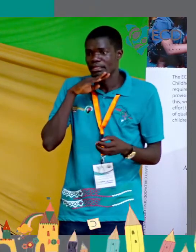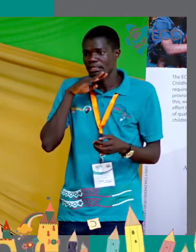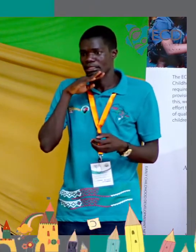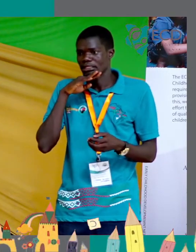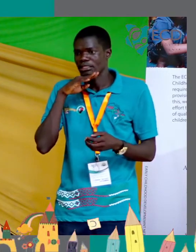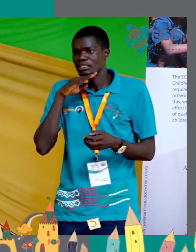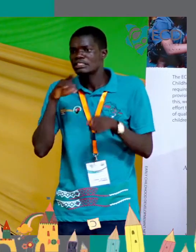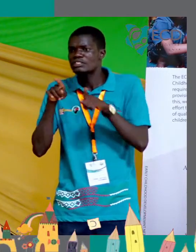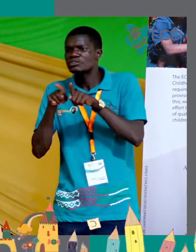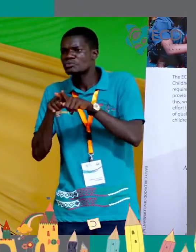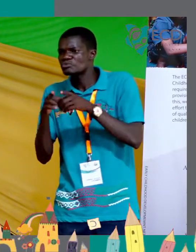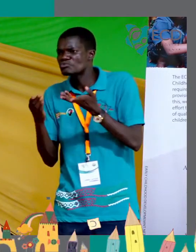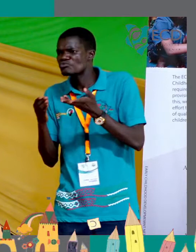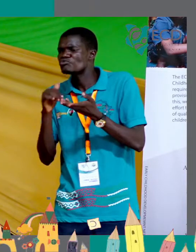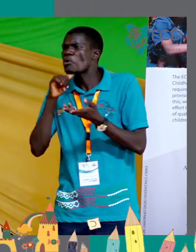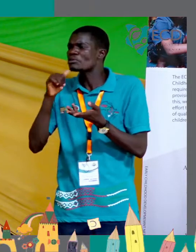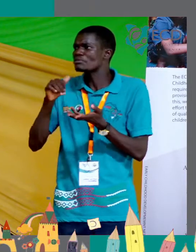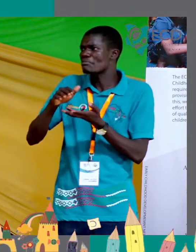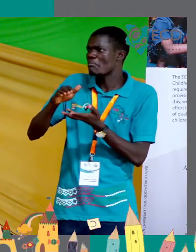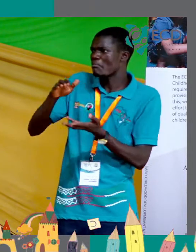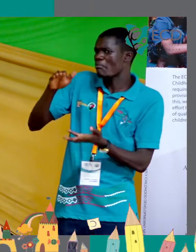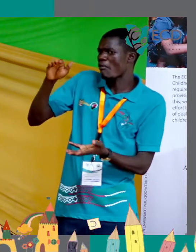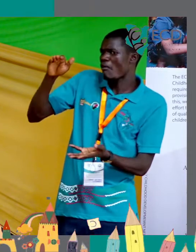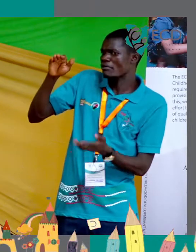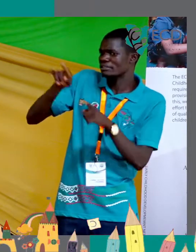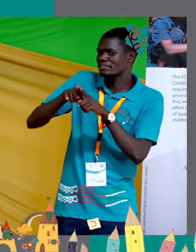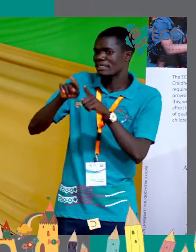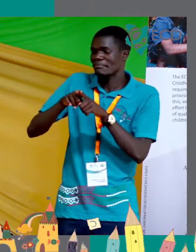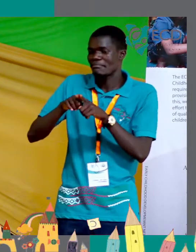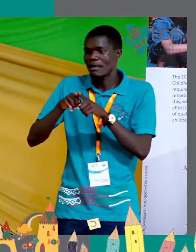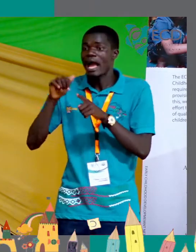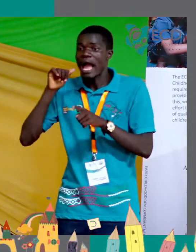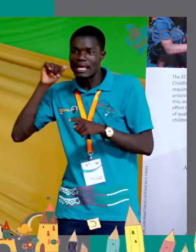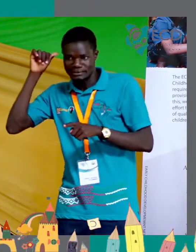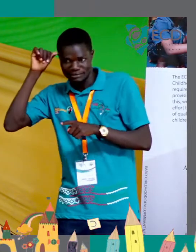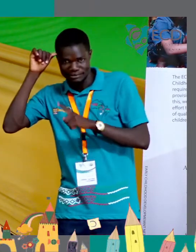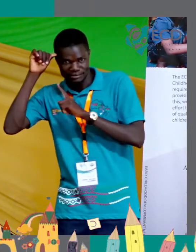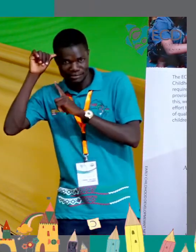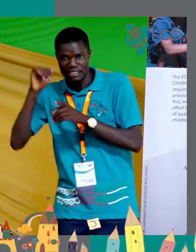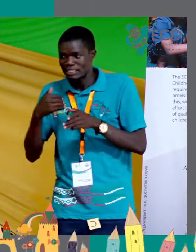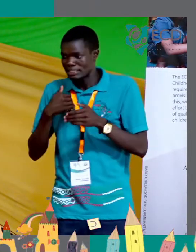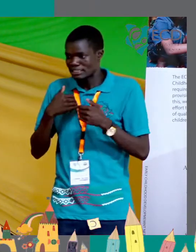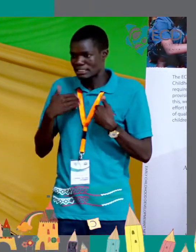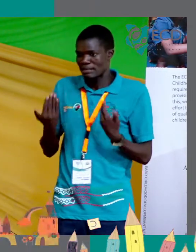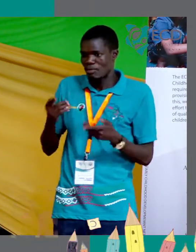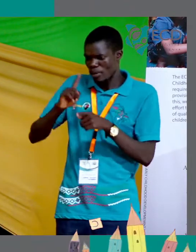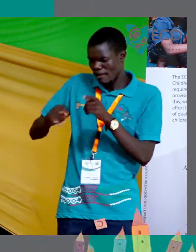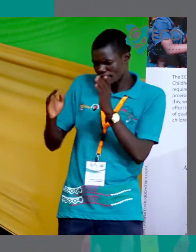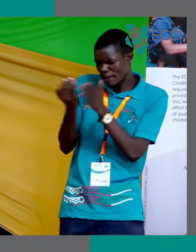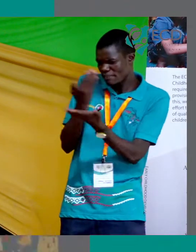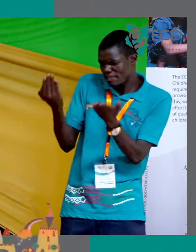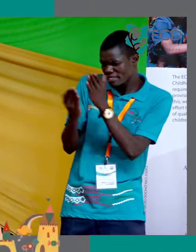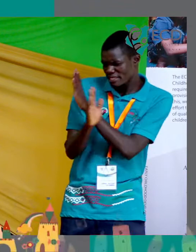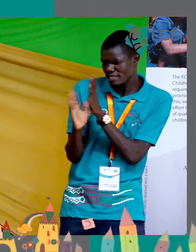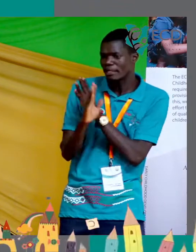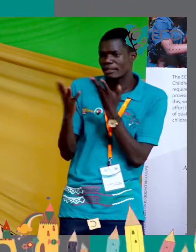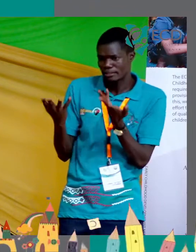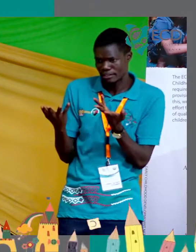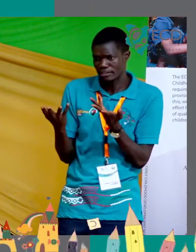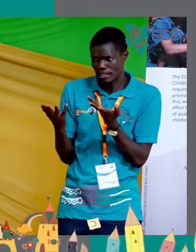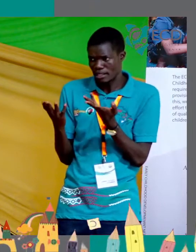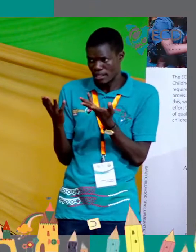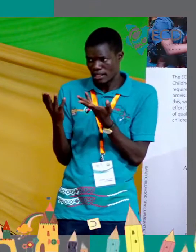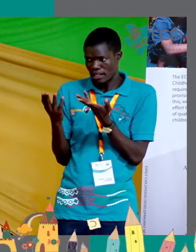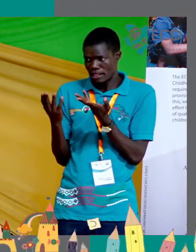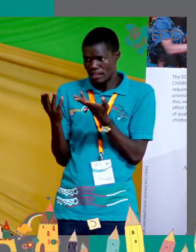as significant as adults. However, there is the hidden impact. And this